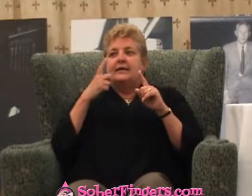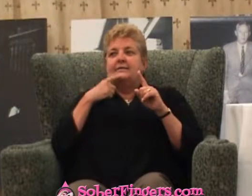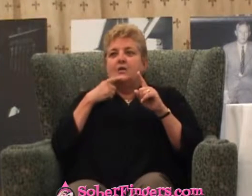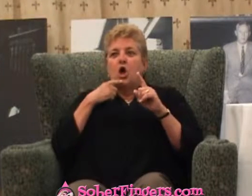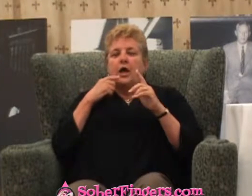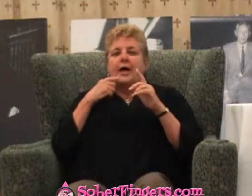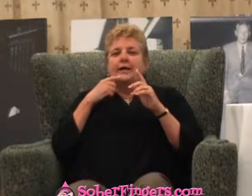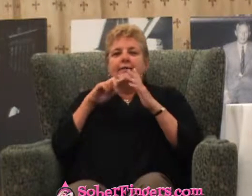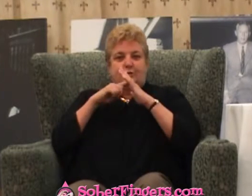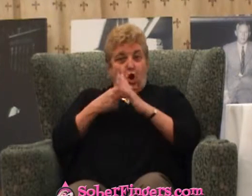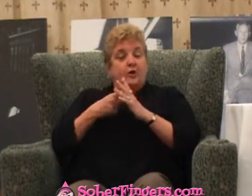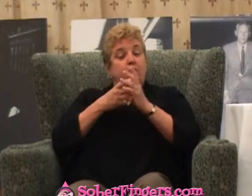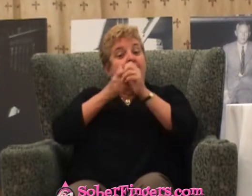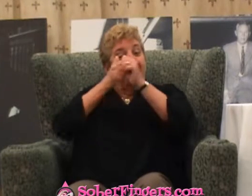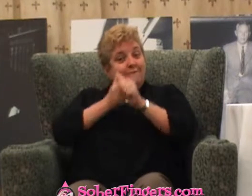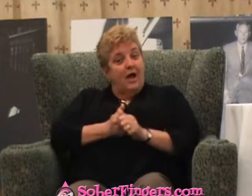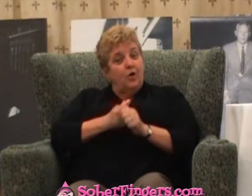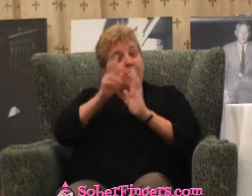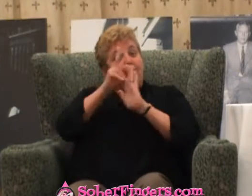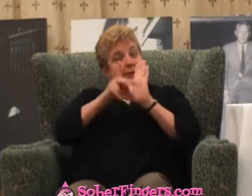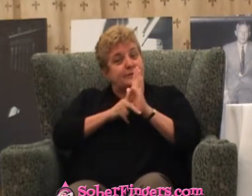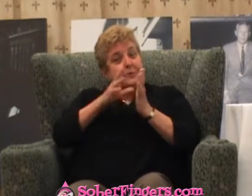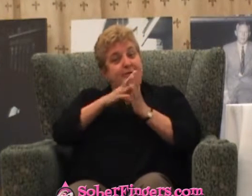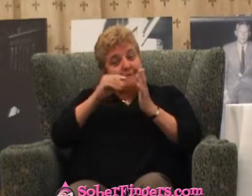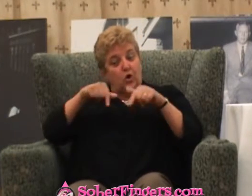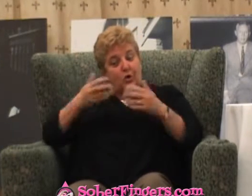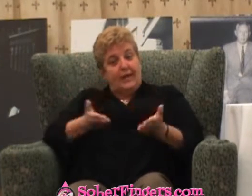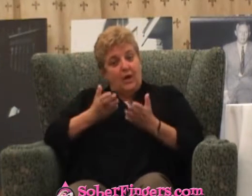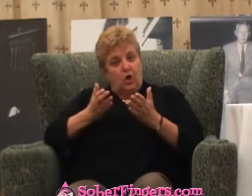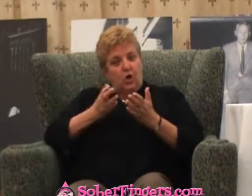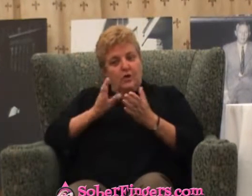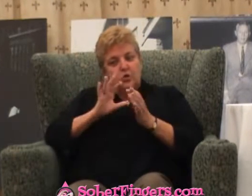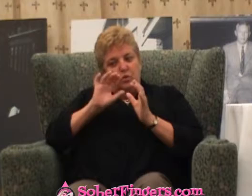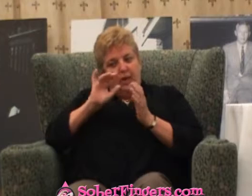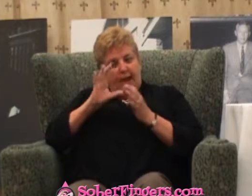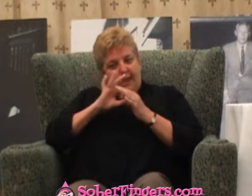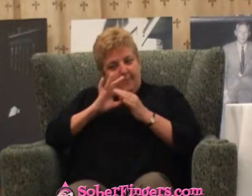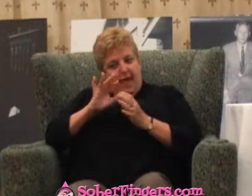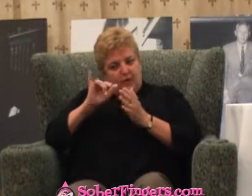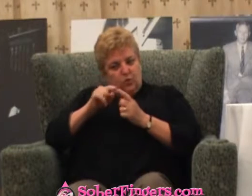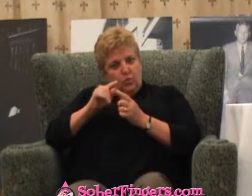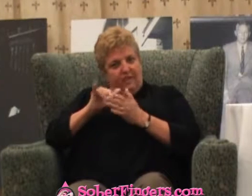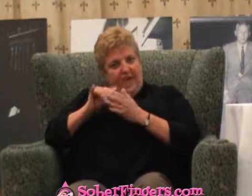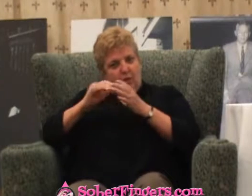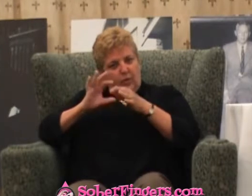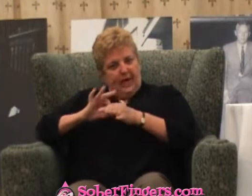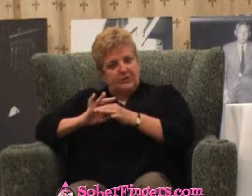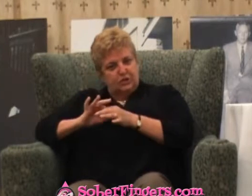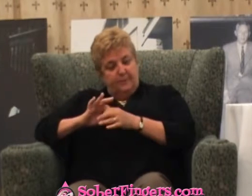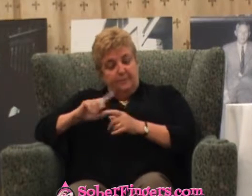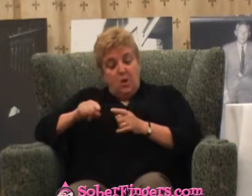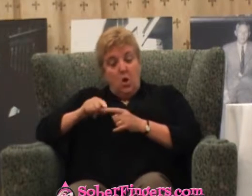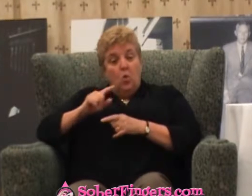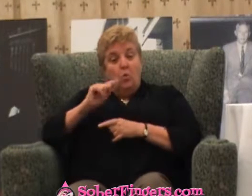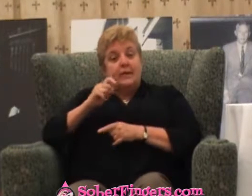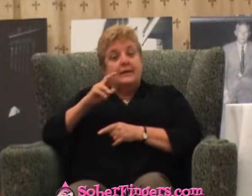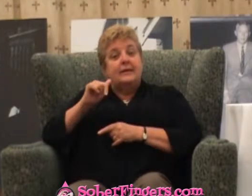that I learned in Alcoholics Anonymous in that relationship. When Terrence graduated from high school,